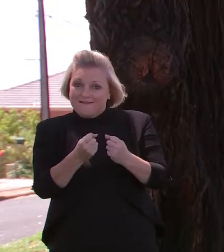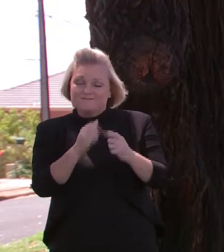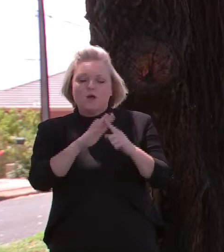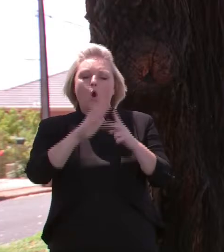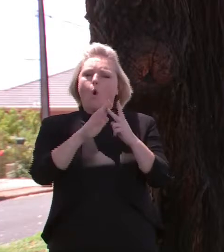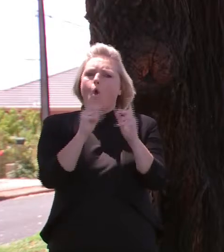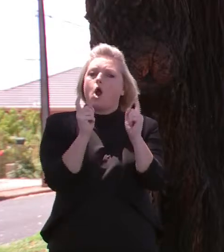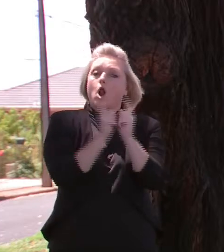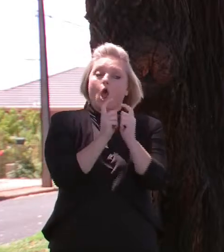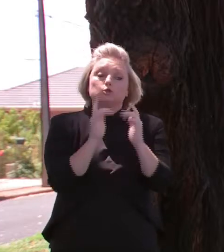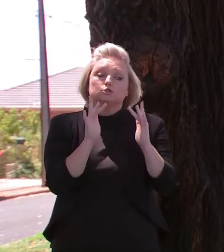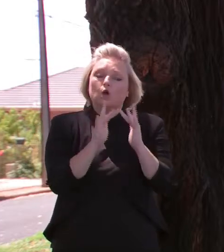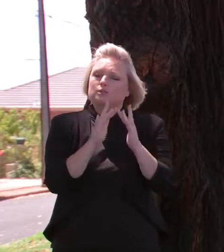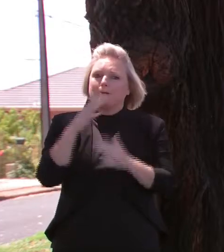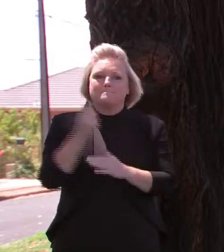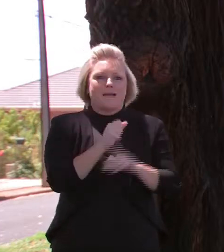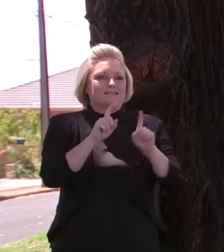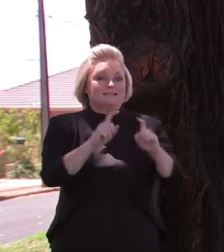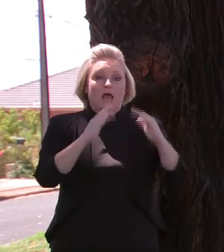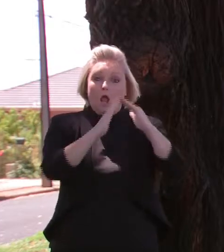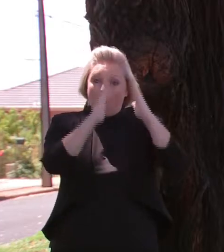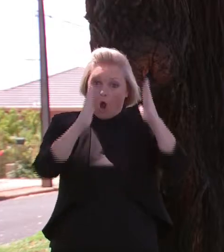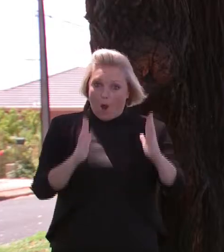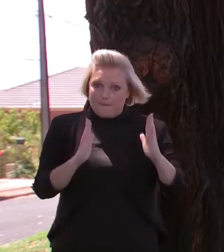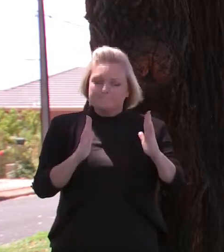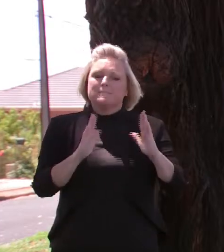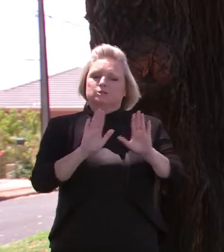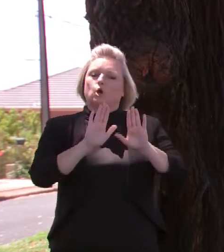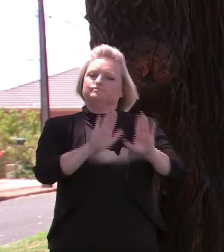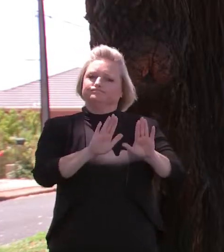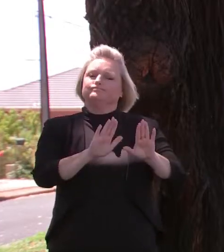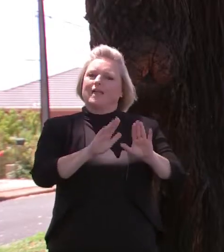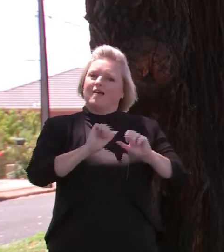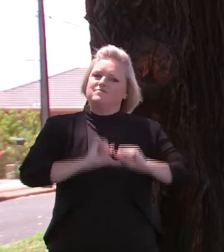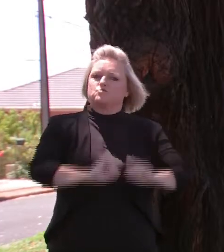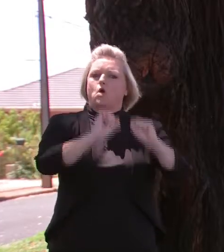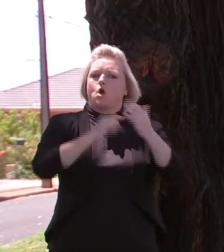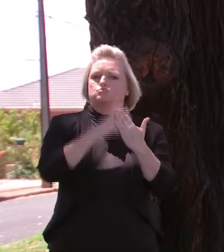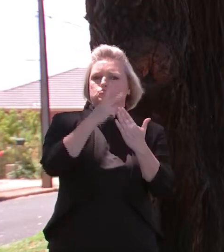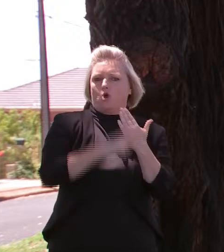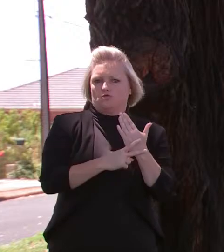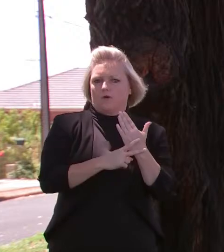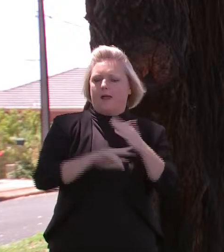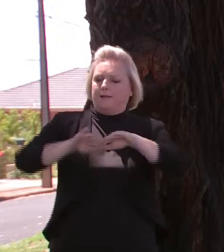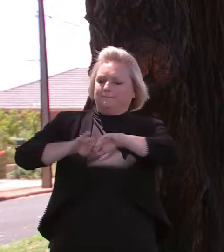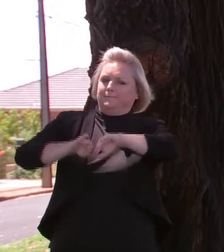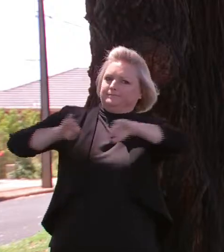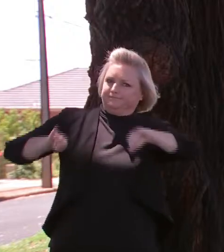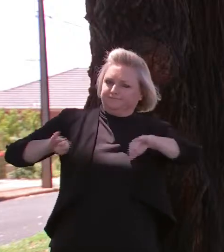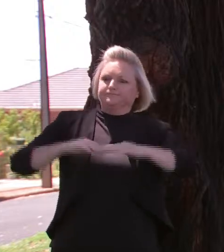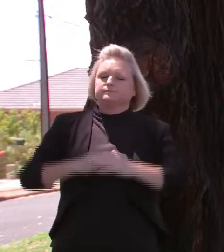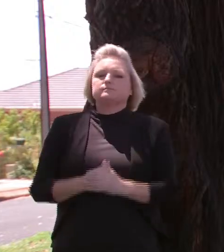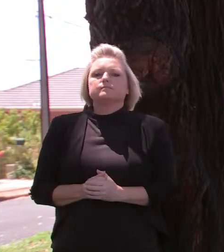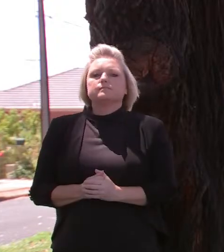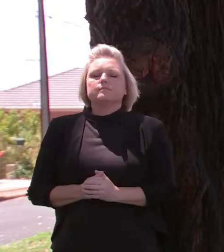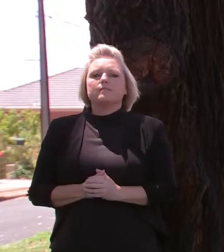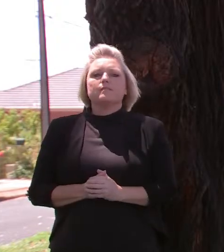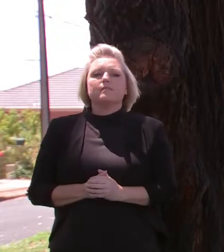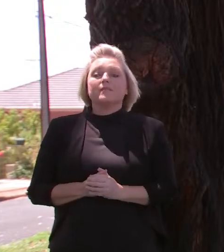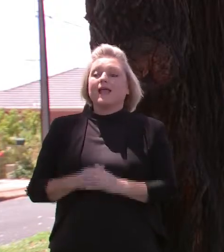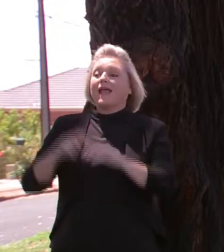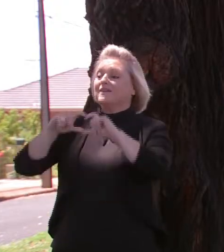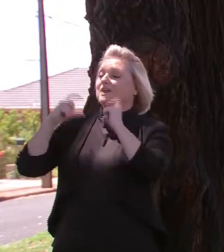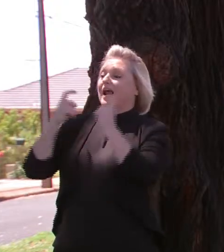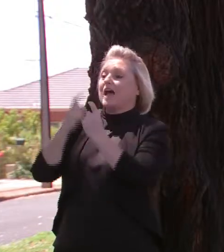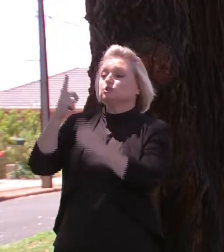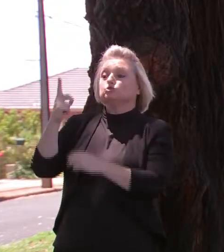close household contacts, for example, and have to isolate at home. And we also know that it's not practical for classroom teachers